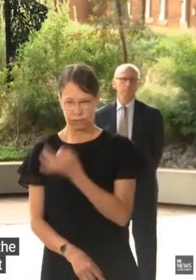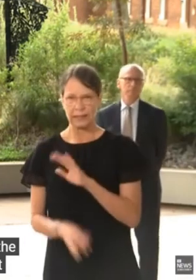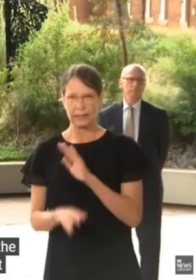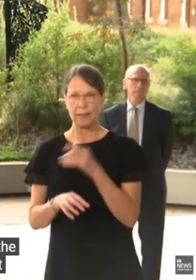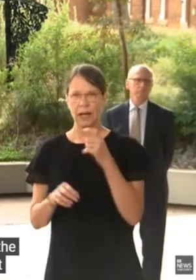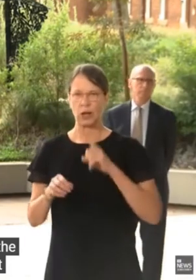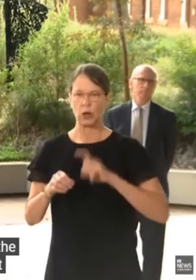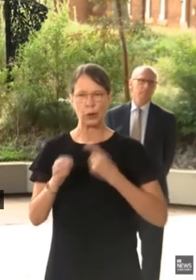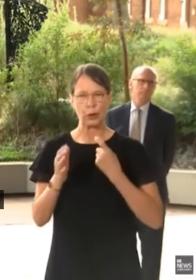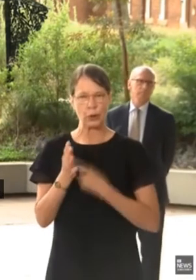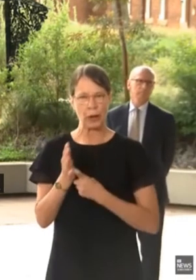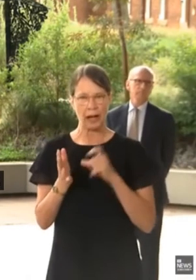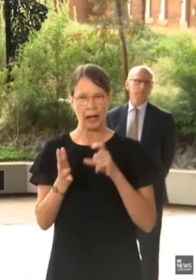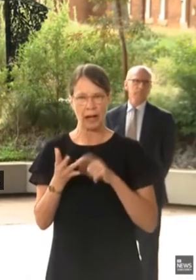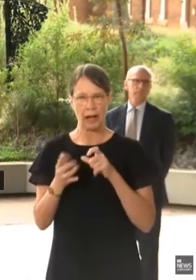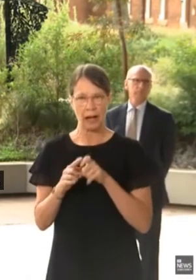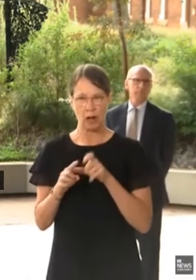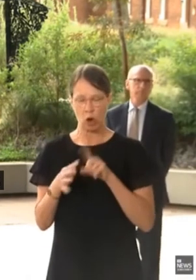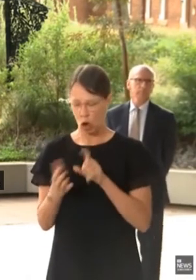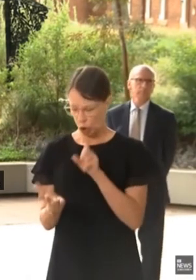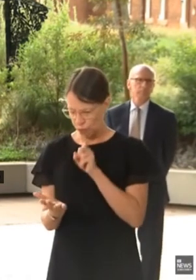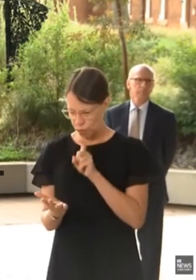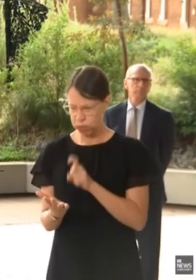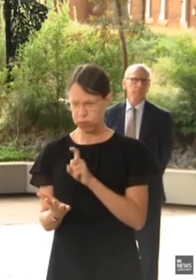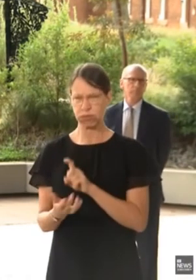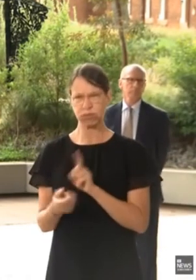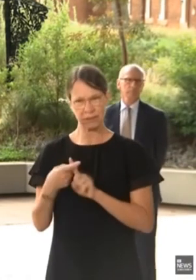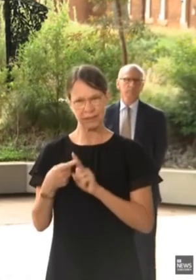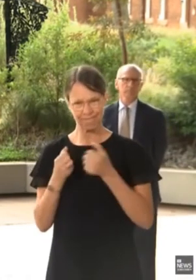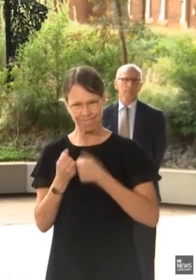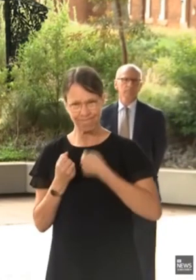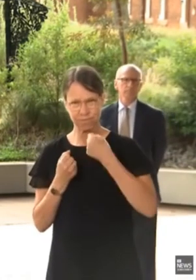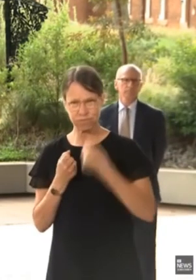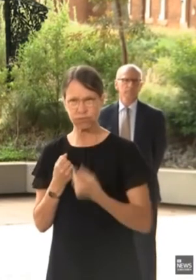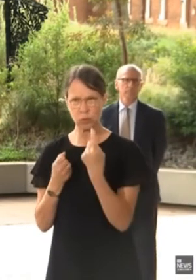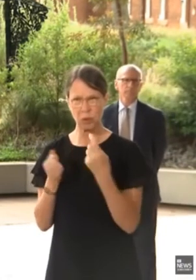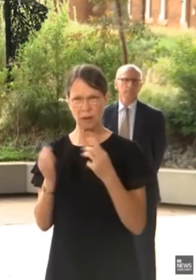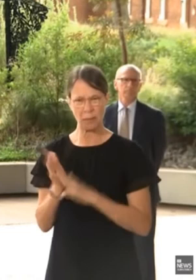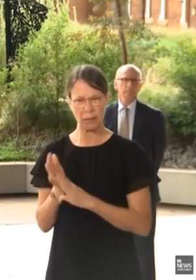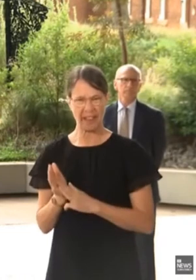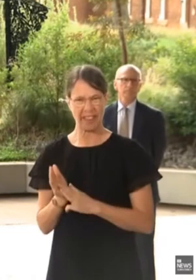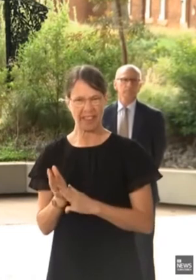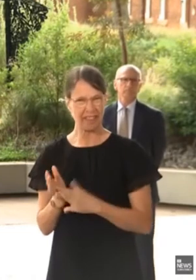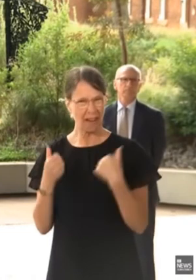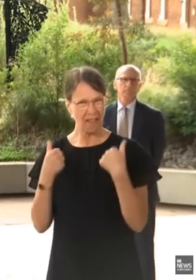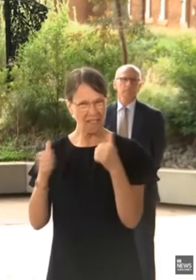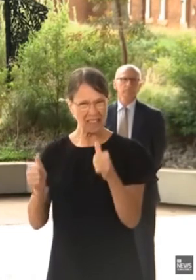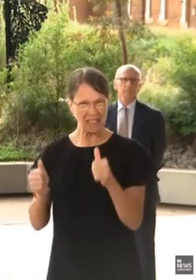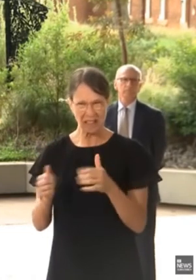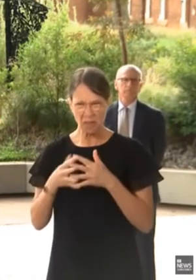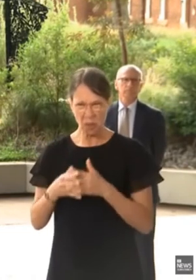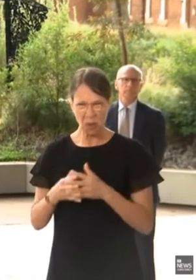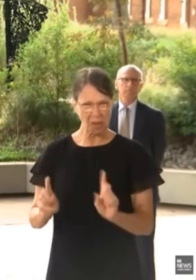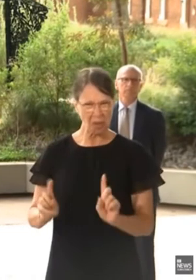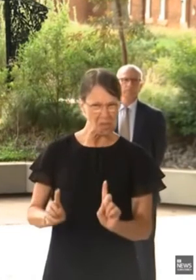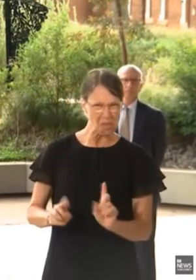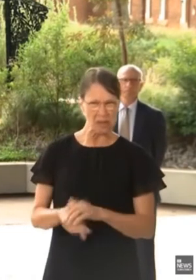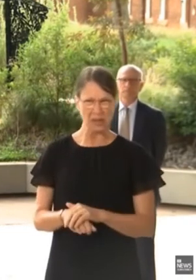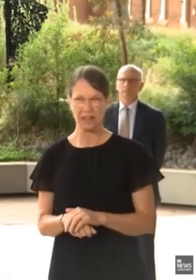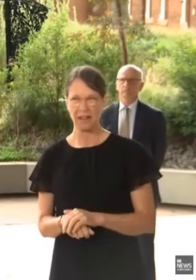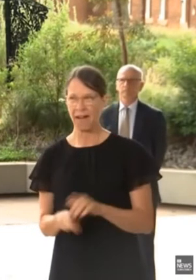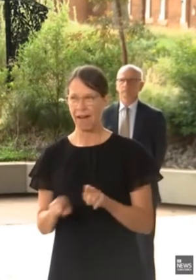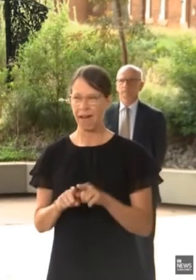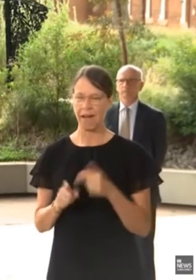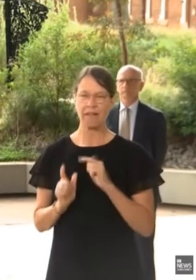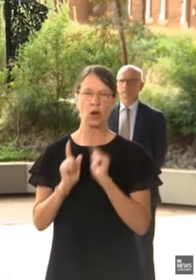What's the evidence that they are still effective, considering that you go to the supermarket, you get a message and it tells you that may have been in